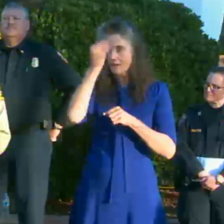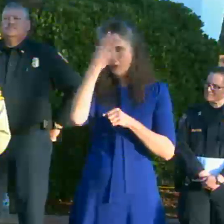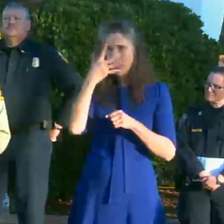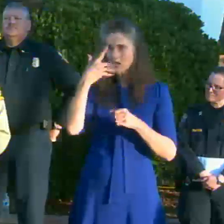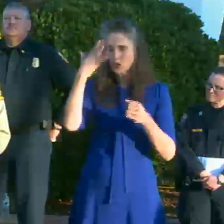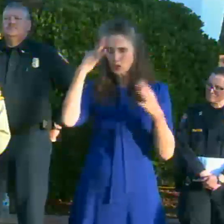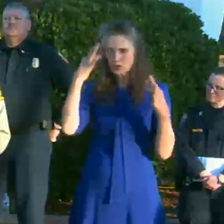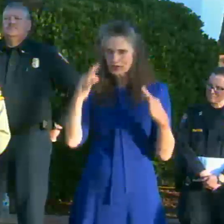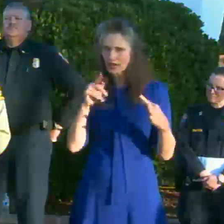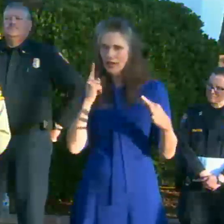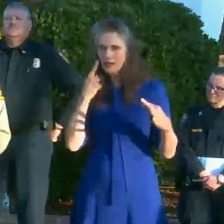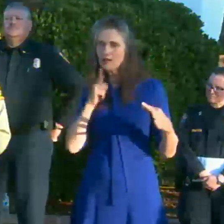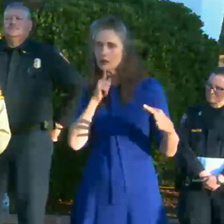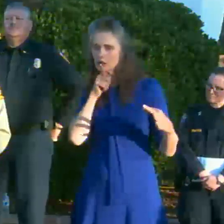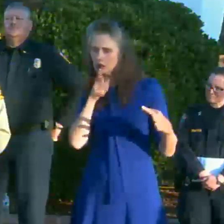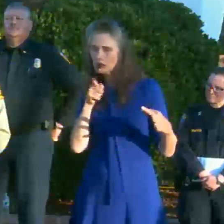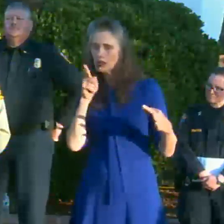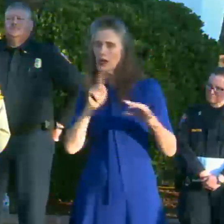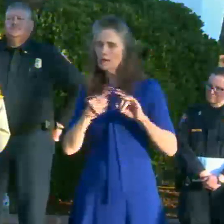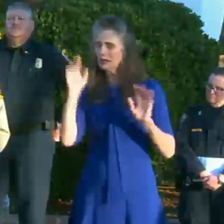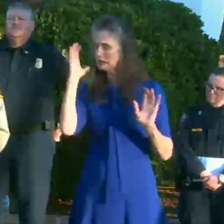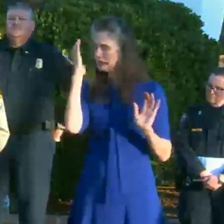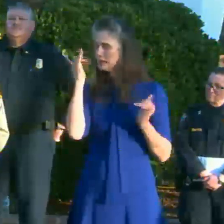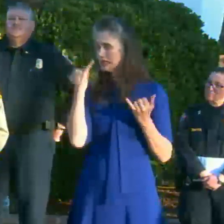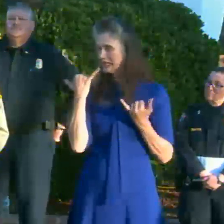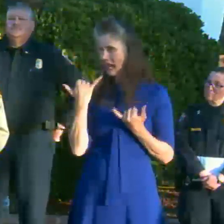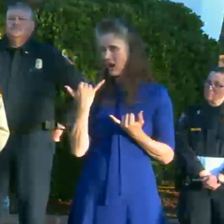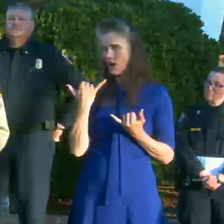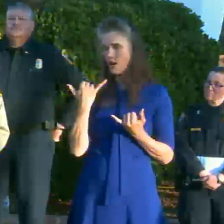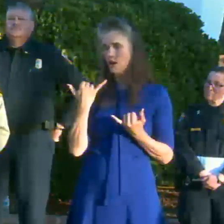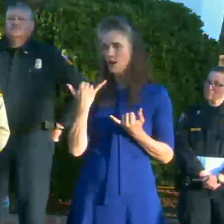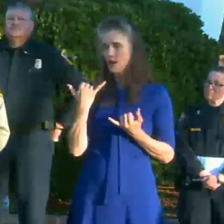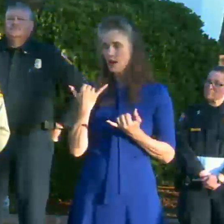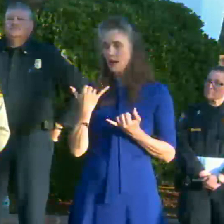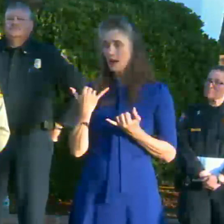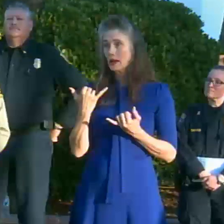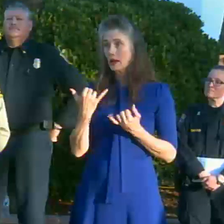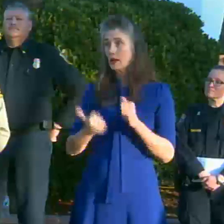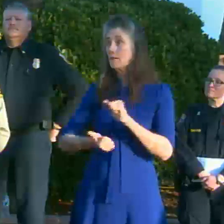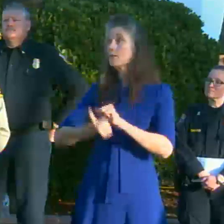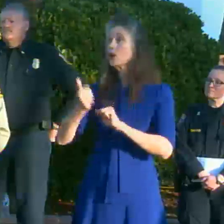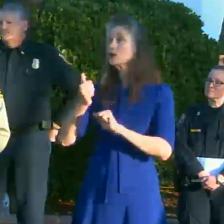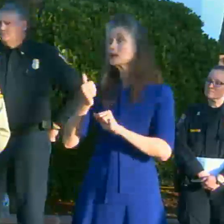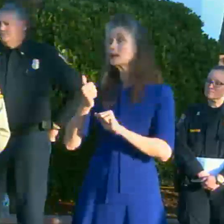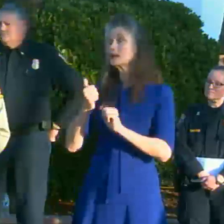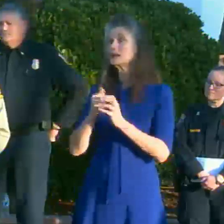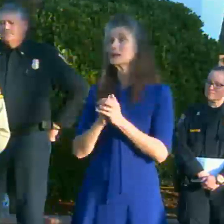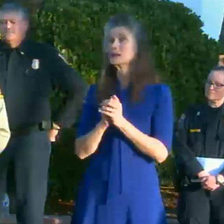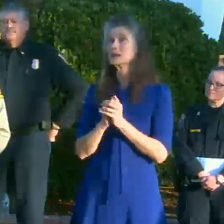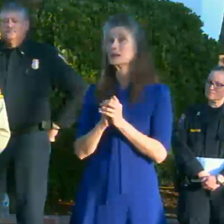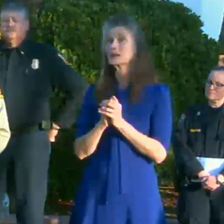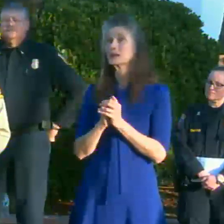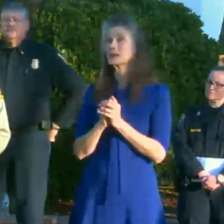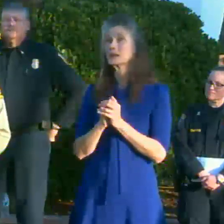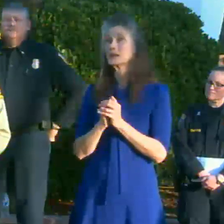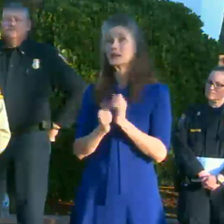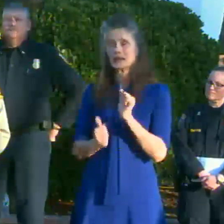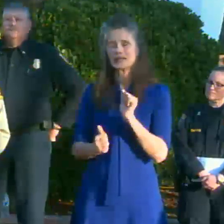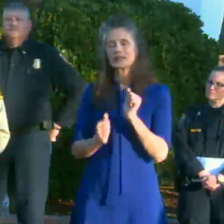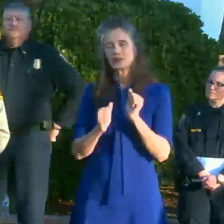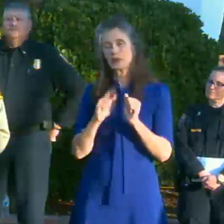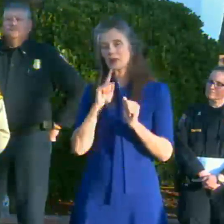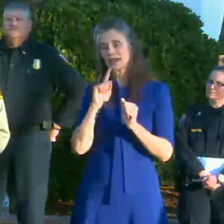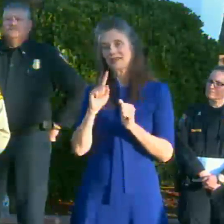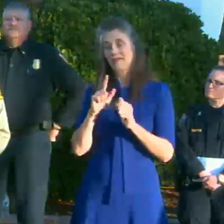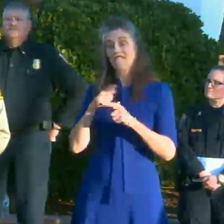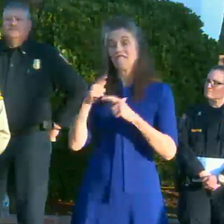but as it looks now, I think certainly the majority, if not the vast majority of